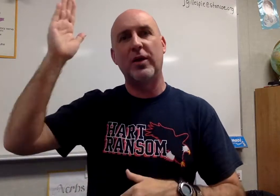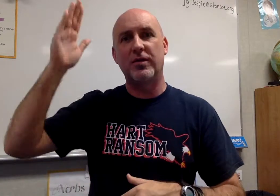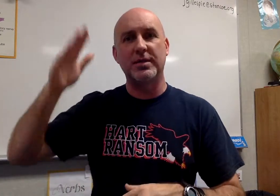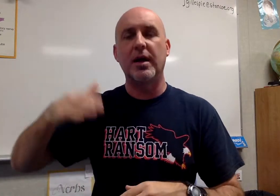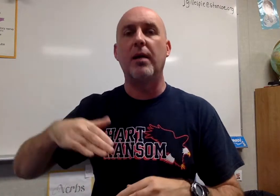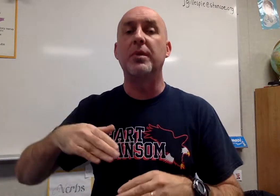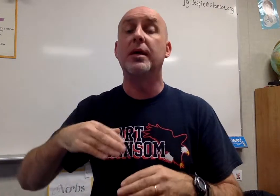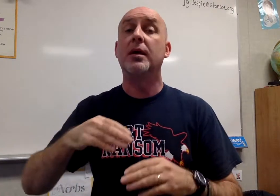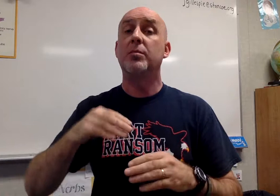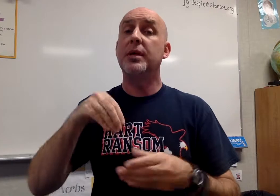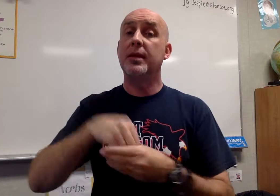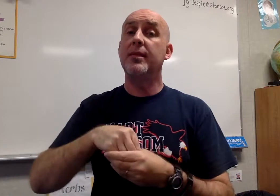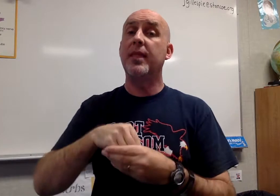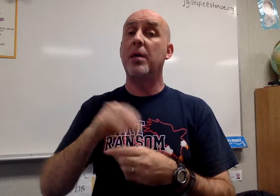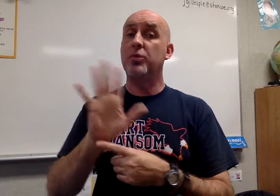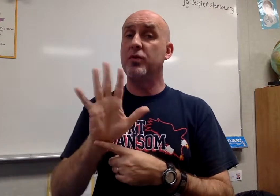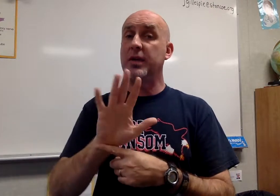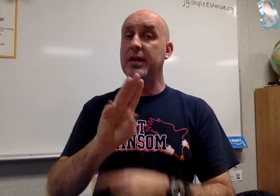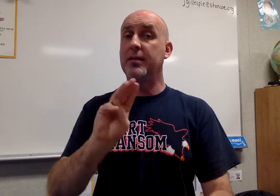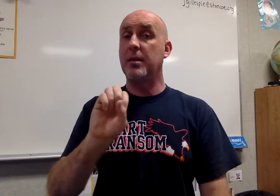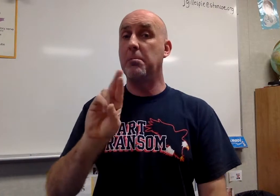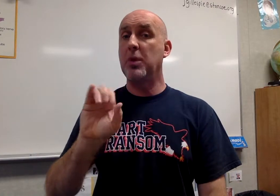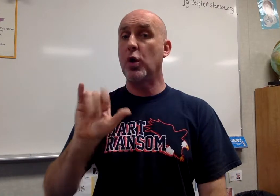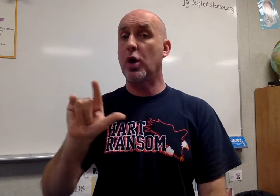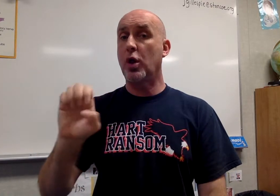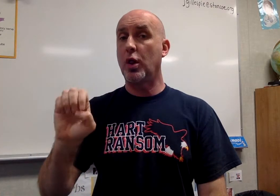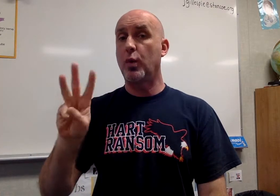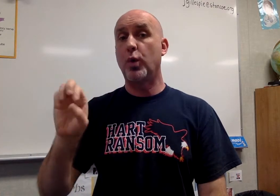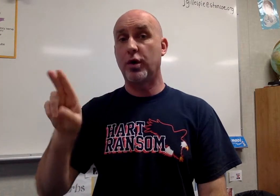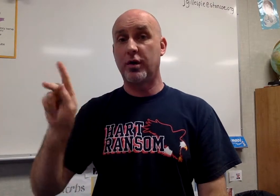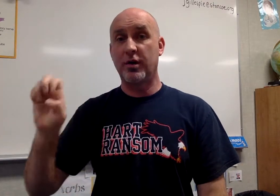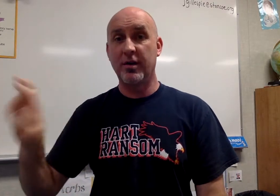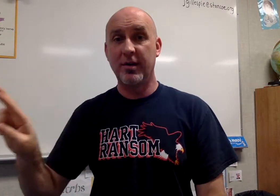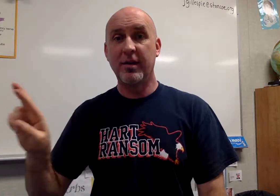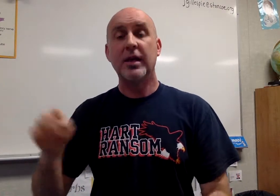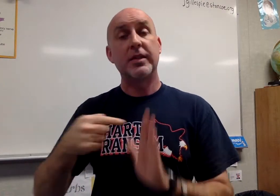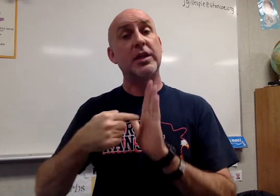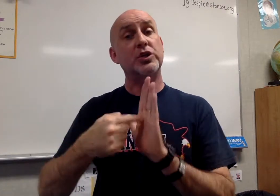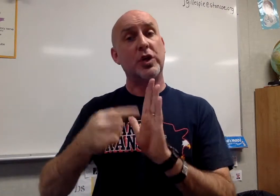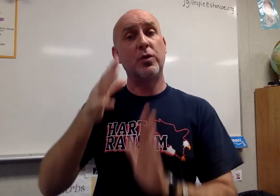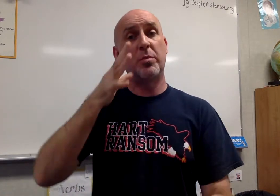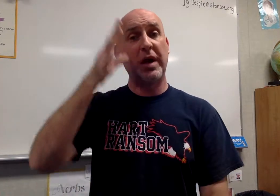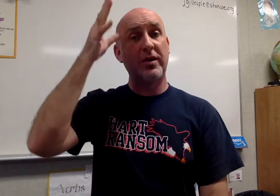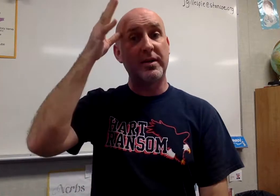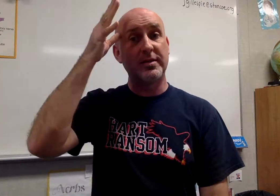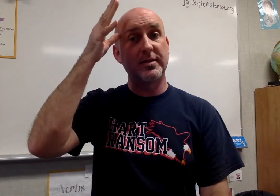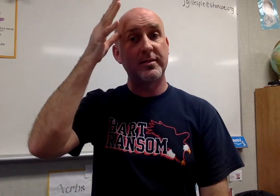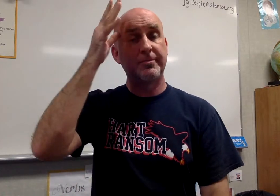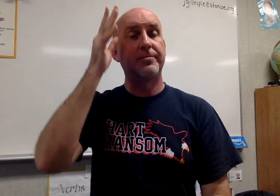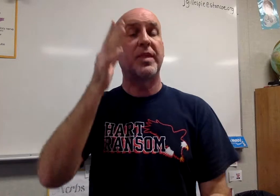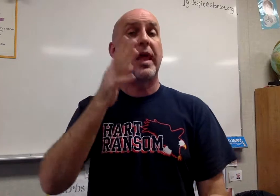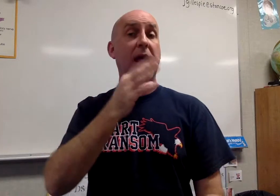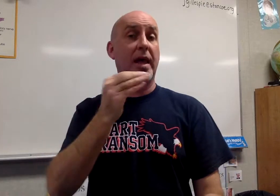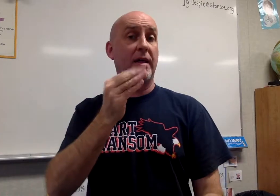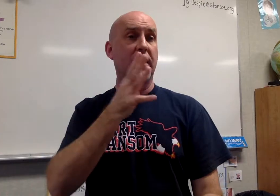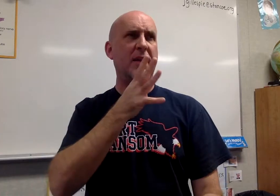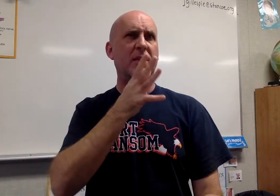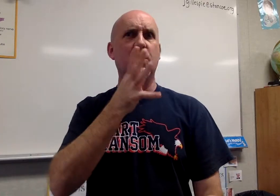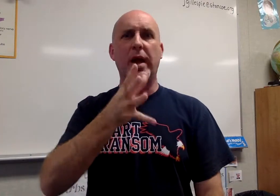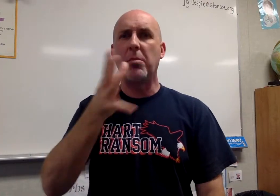the top. But in that movie, The Miracle Worker, they show the parents, and I think the